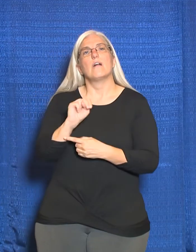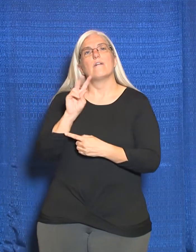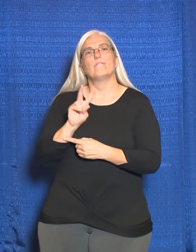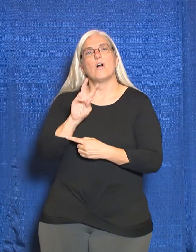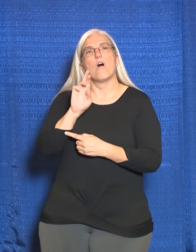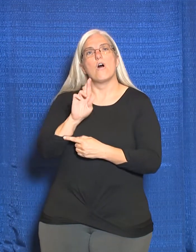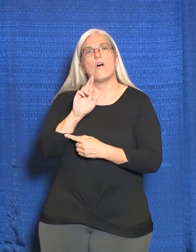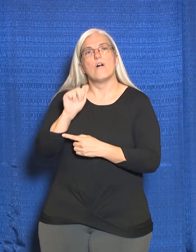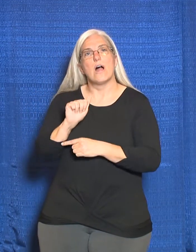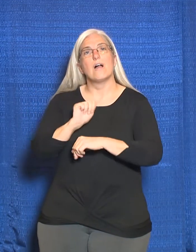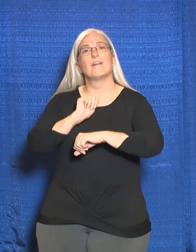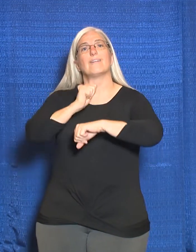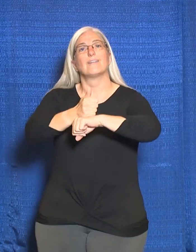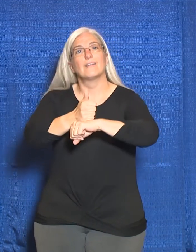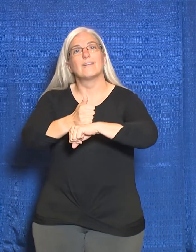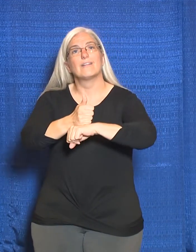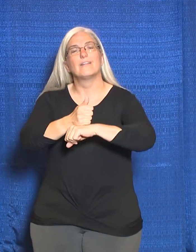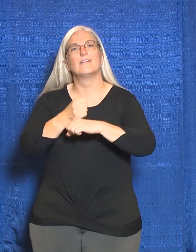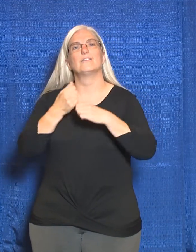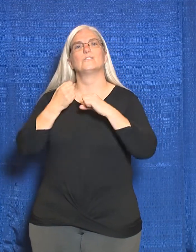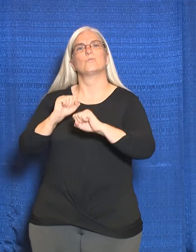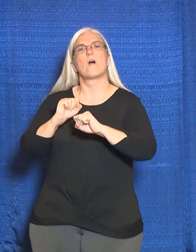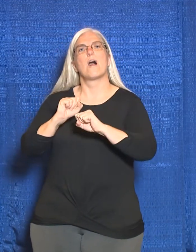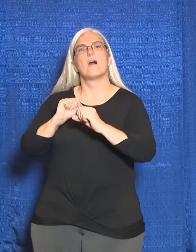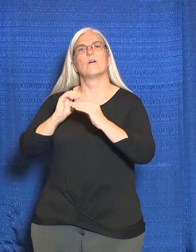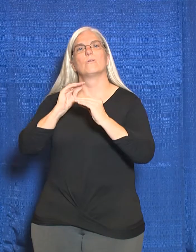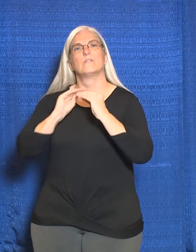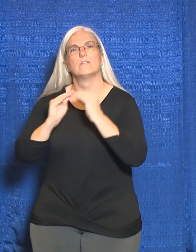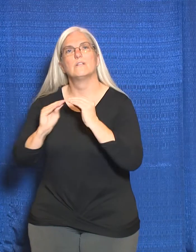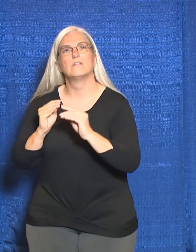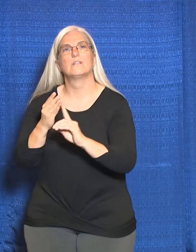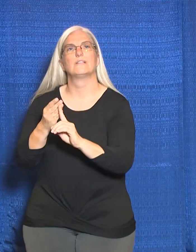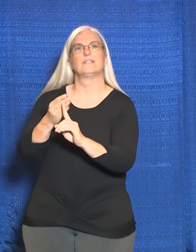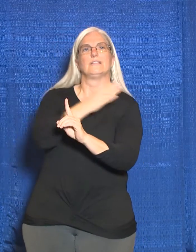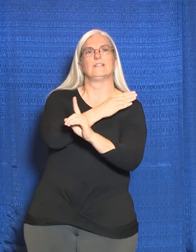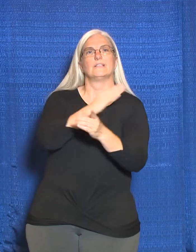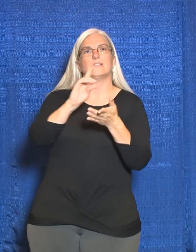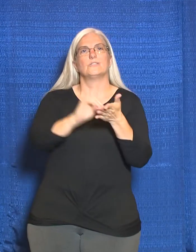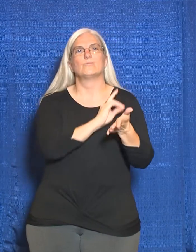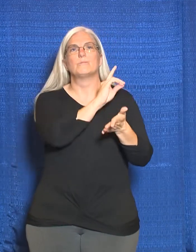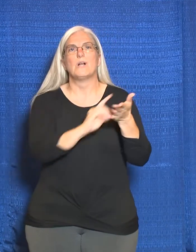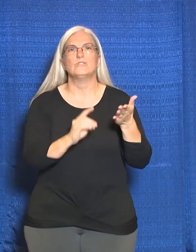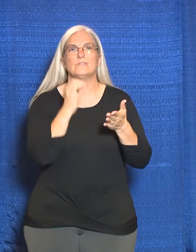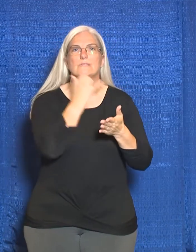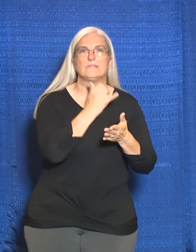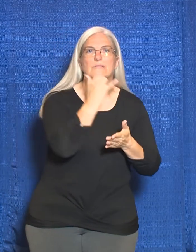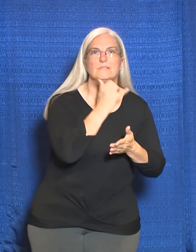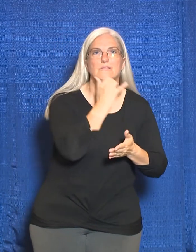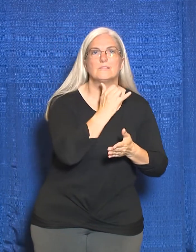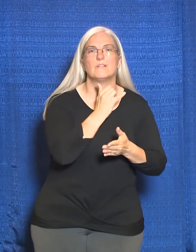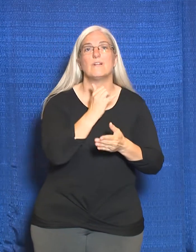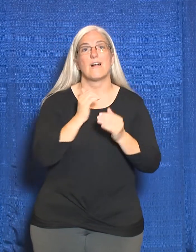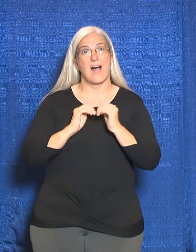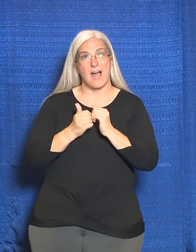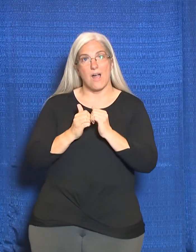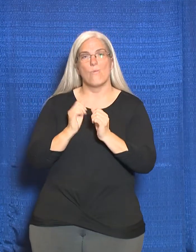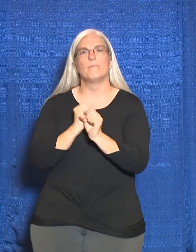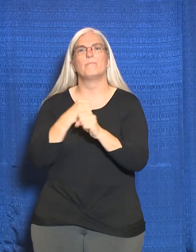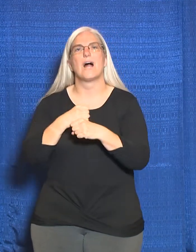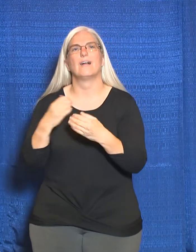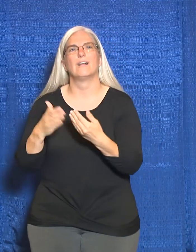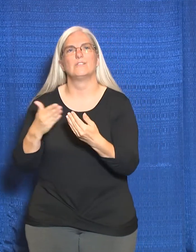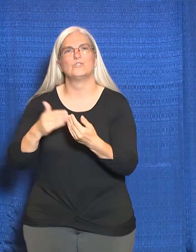The NVRA was designed to remedy past discrimination by making it easier for U.S. citizens to register to